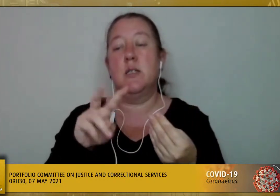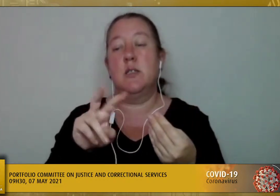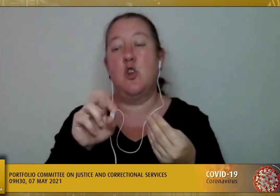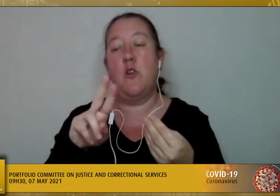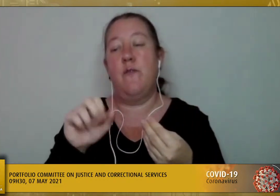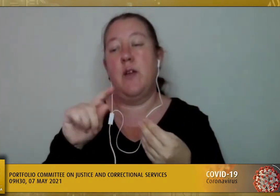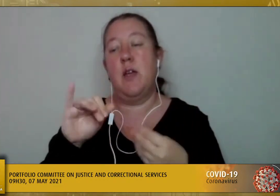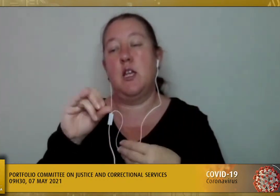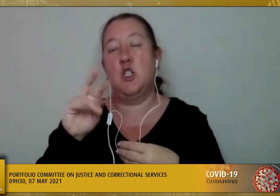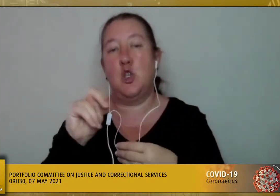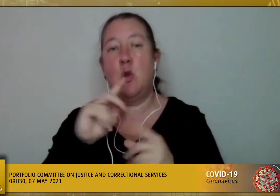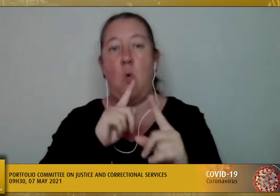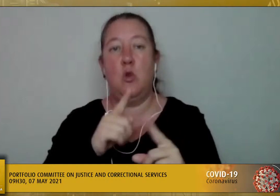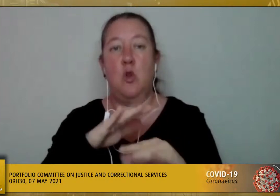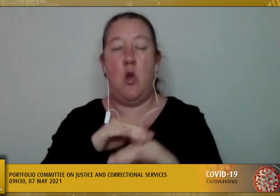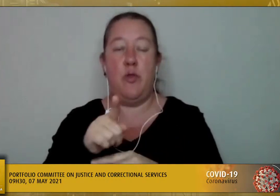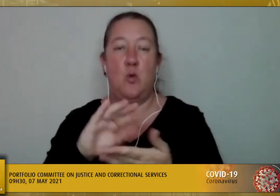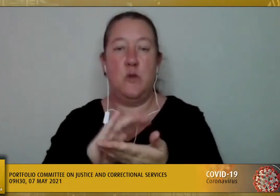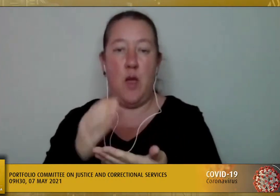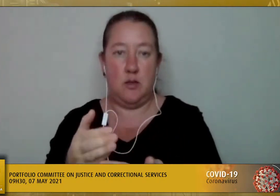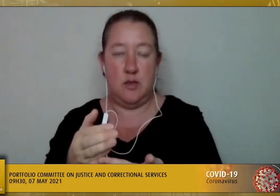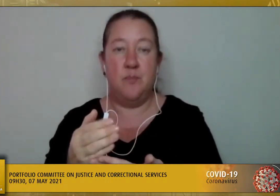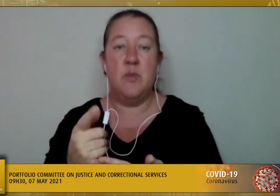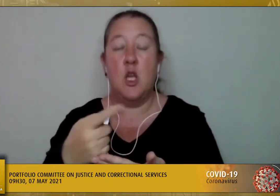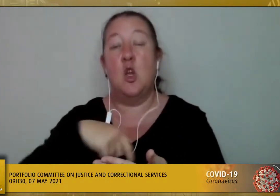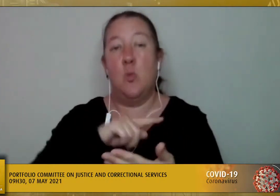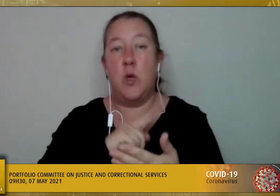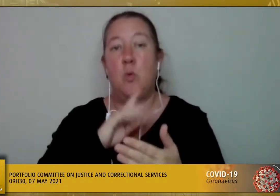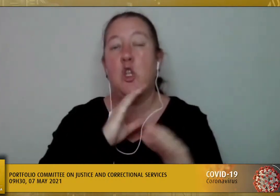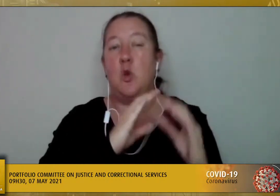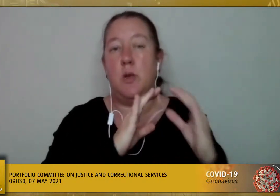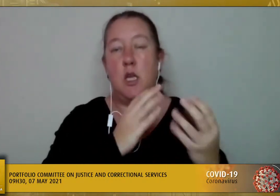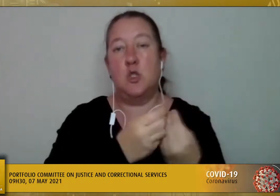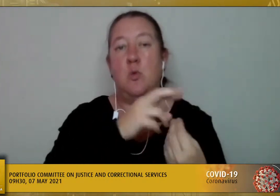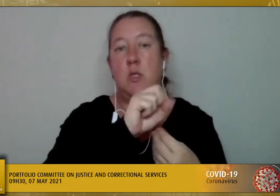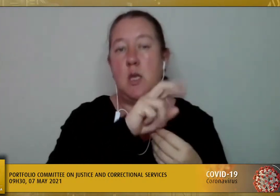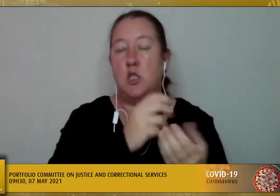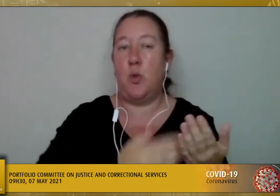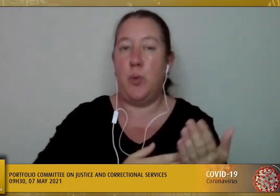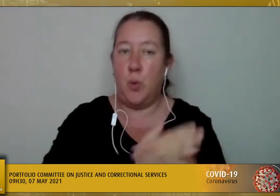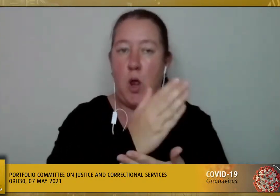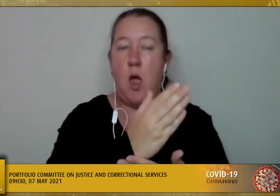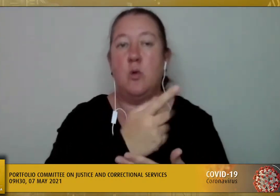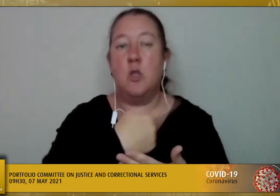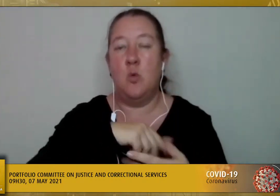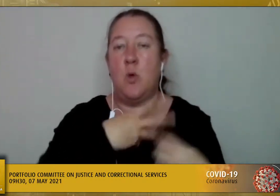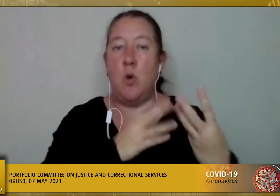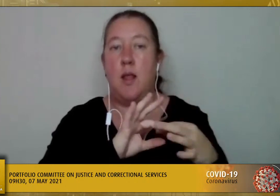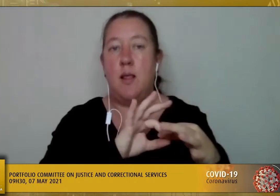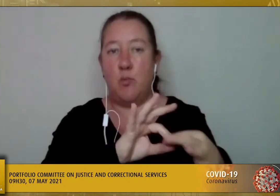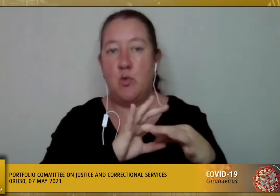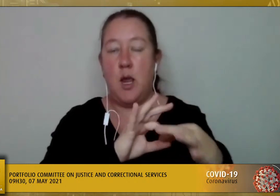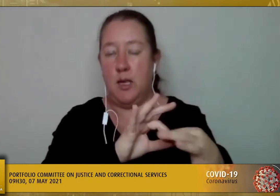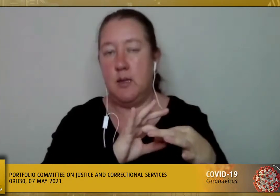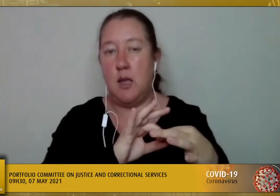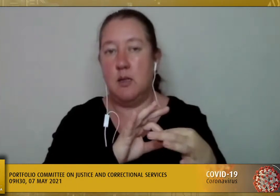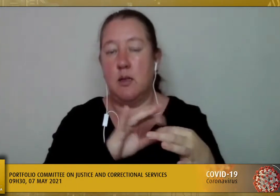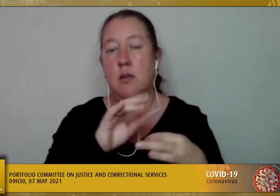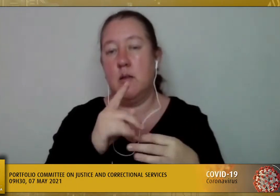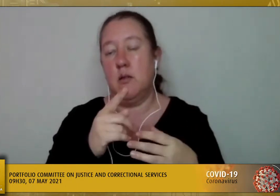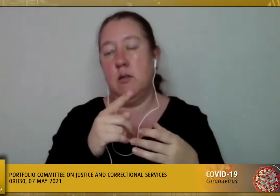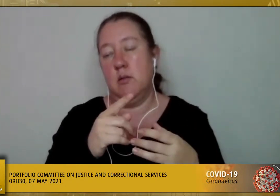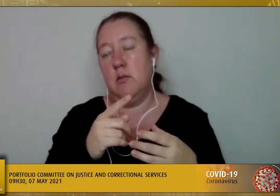funds um we we were in communication with staffs throughout and we were collaborating to the extent that the law